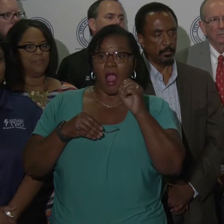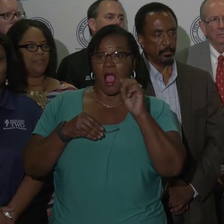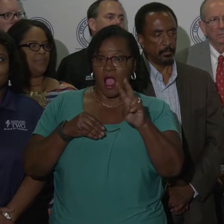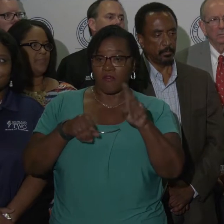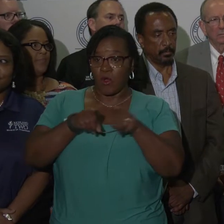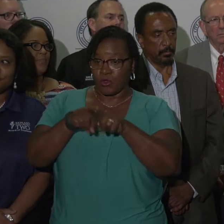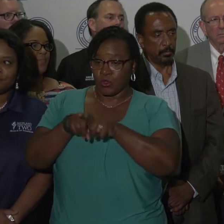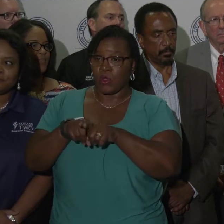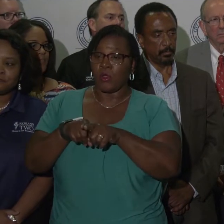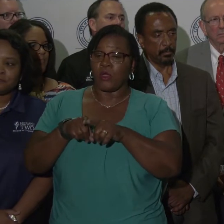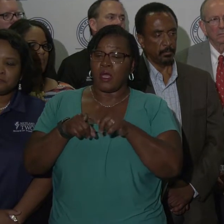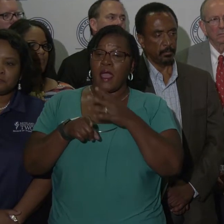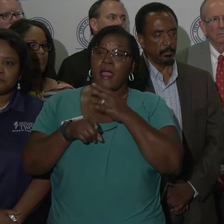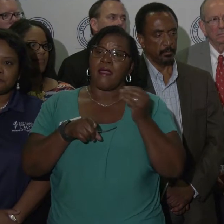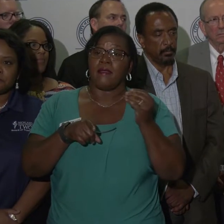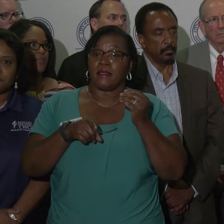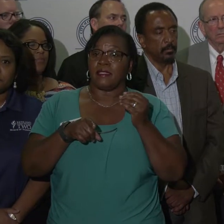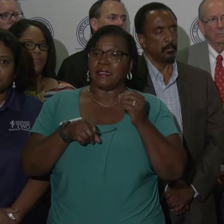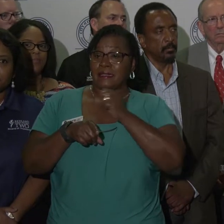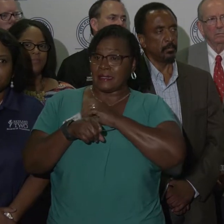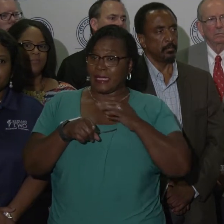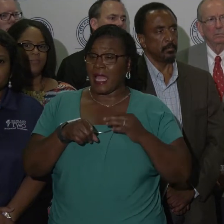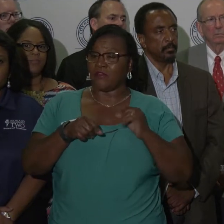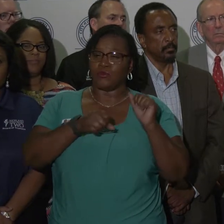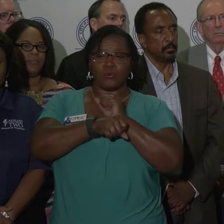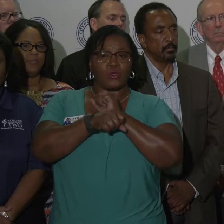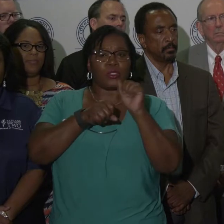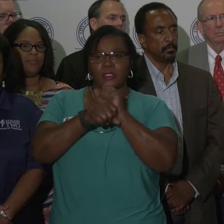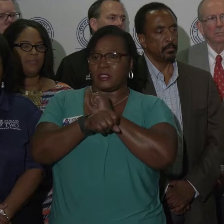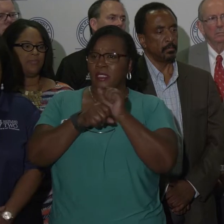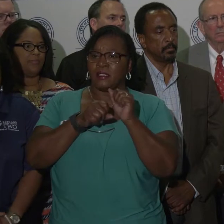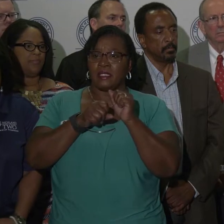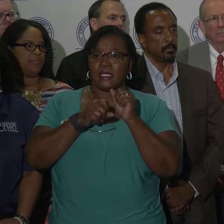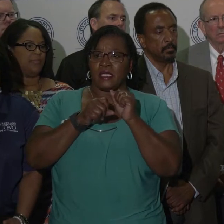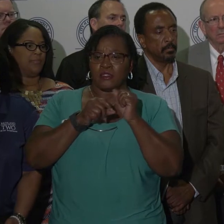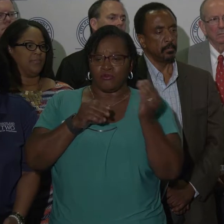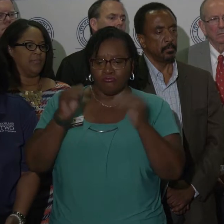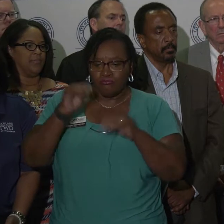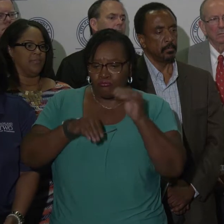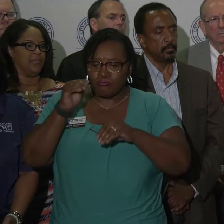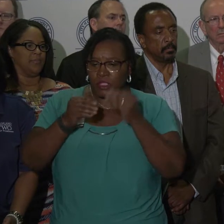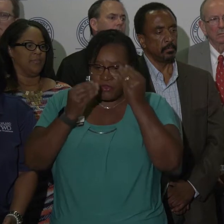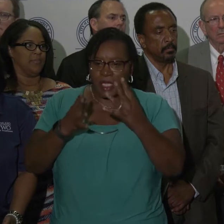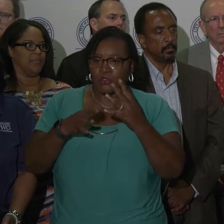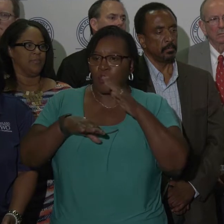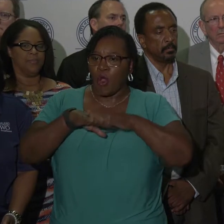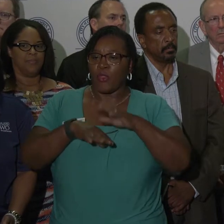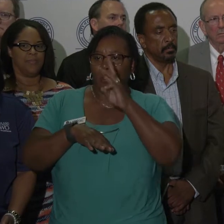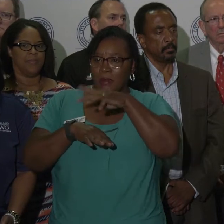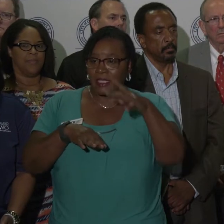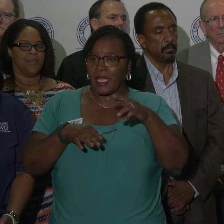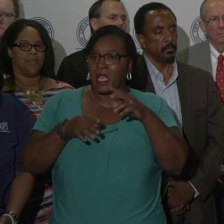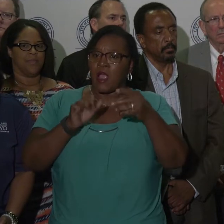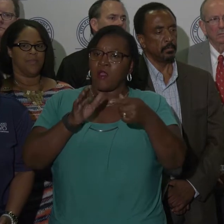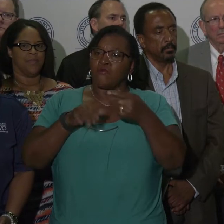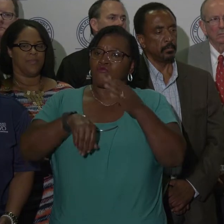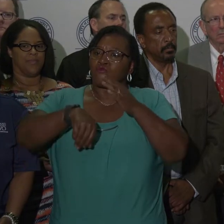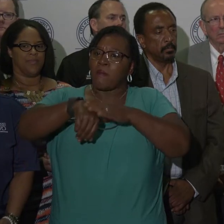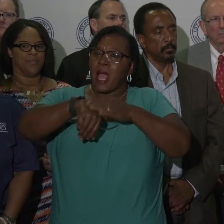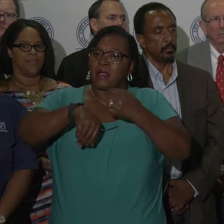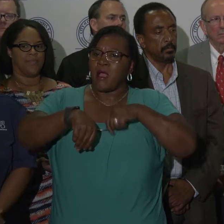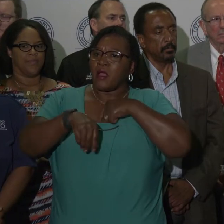also take you there. And our staff has worked to pull together a good bit of information from the web, just reminding us what to